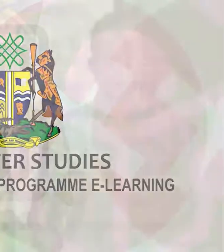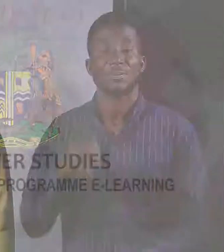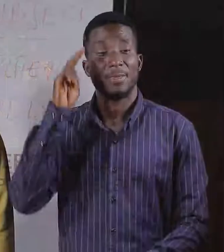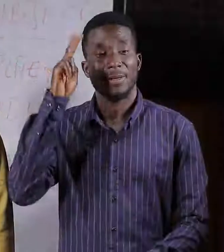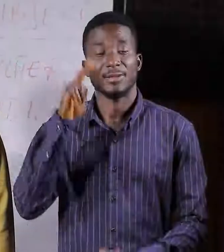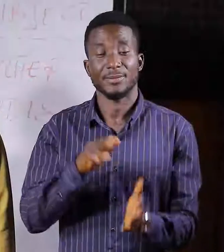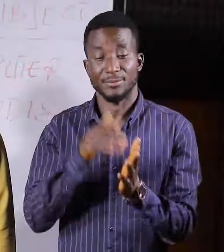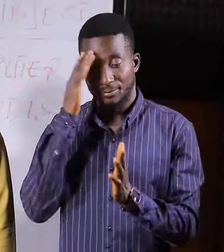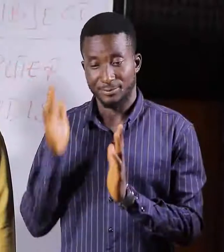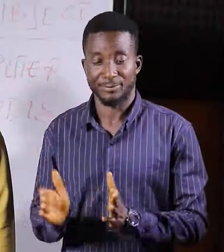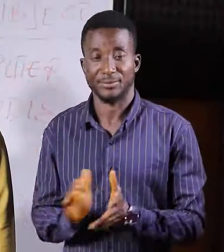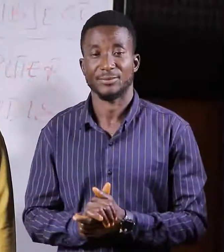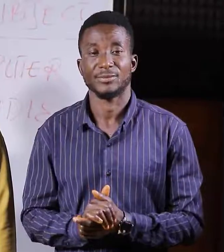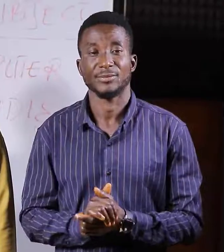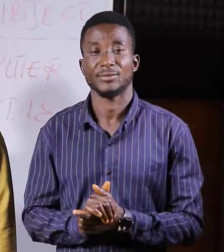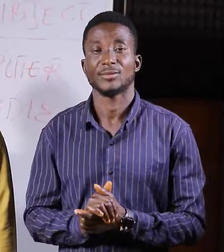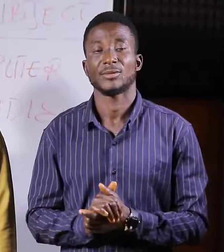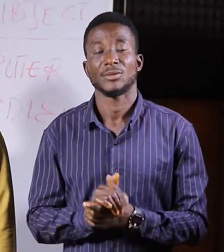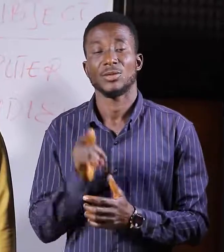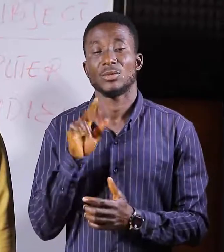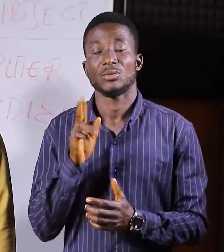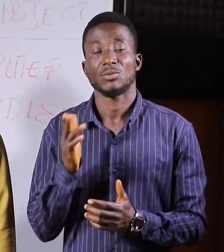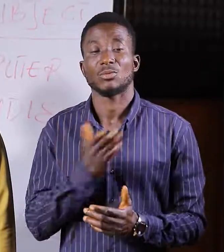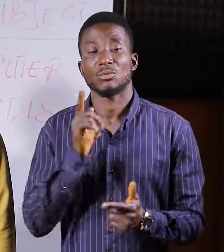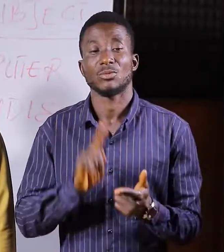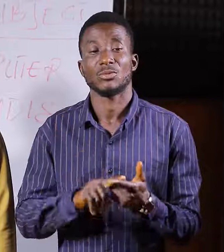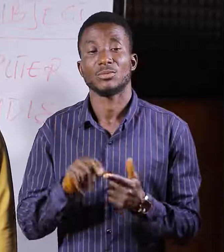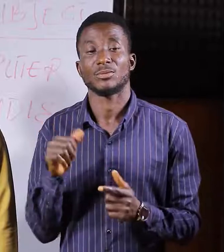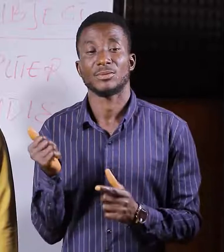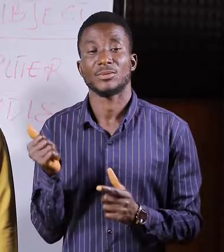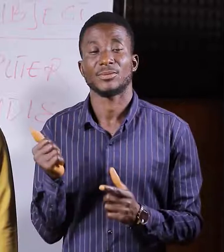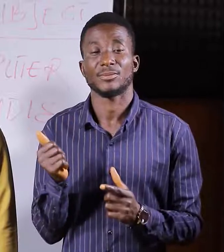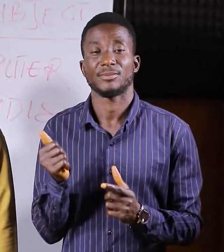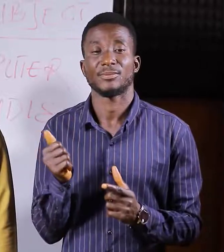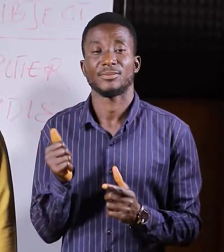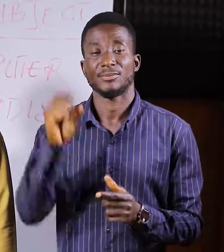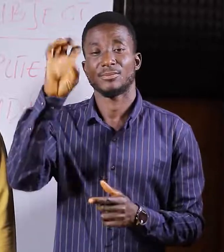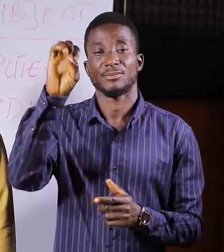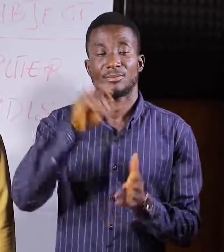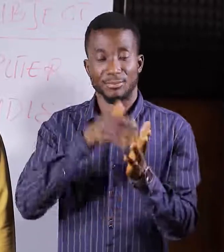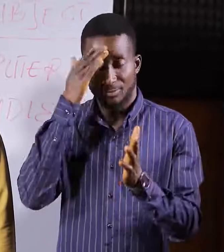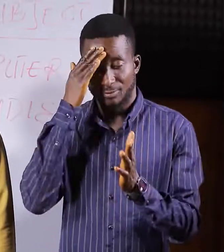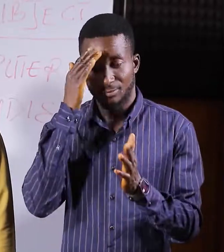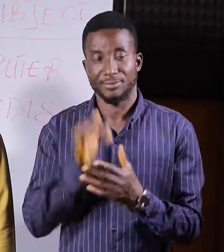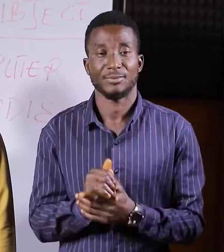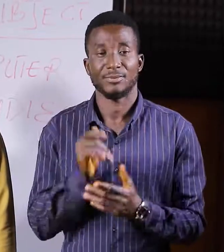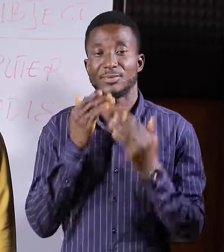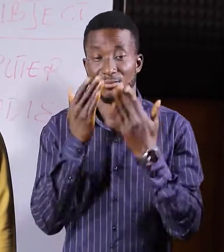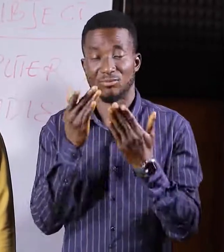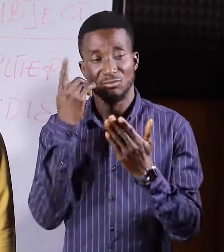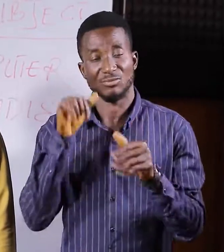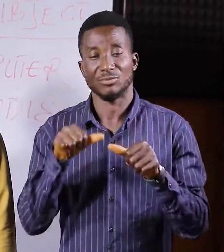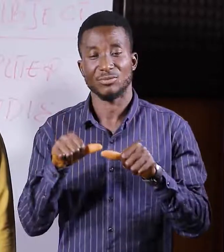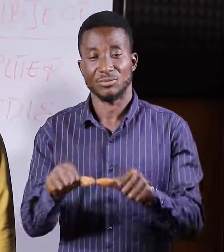Hi learners, a pleasant moment with you again. Thank you for staying with us on